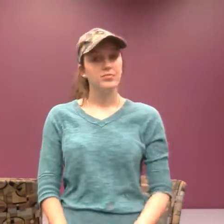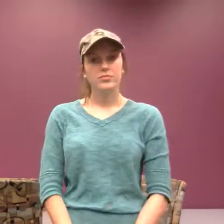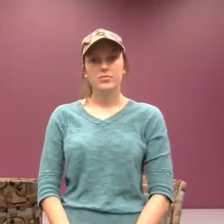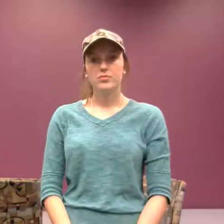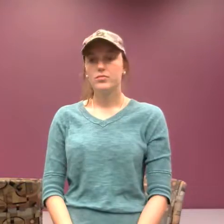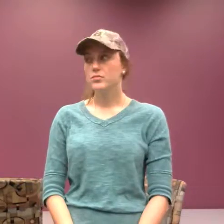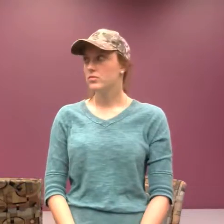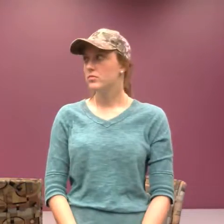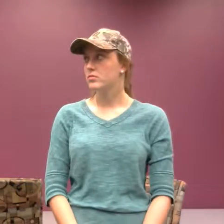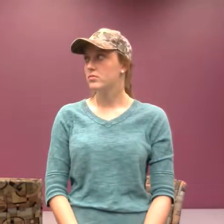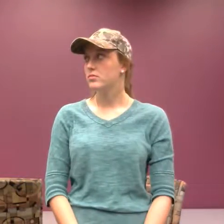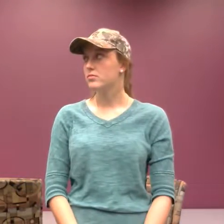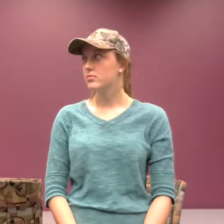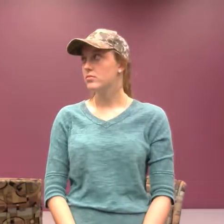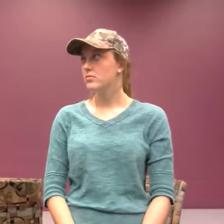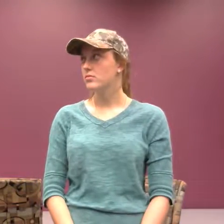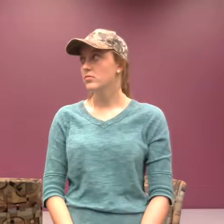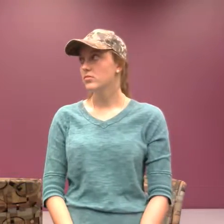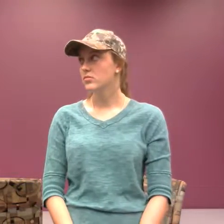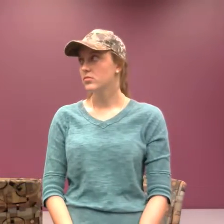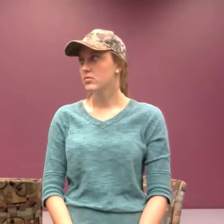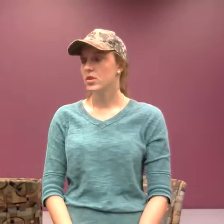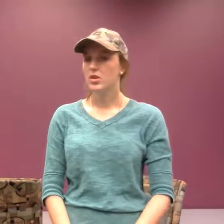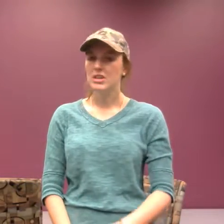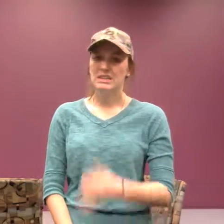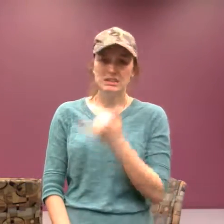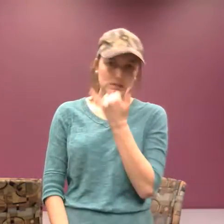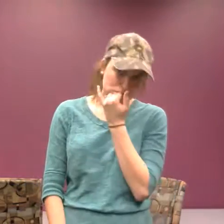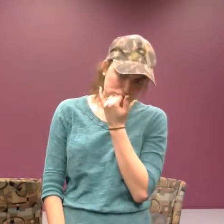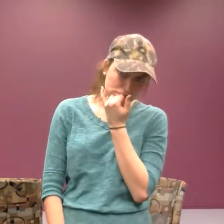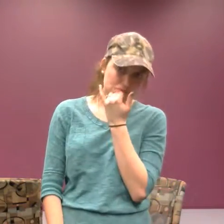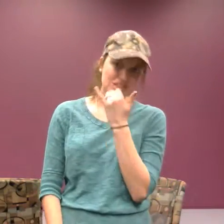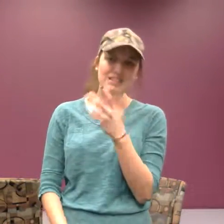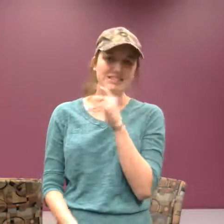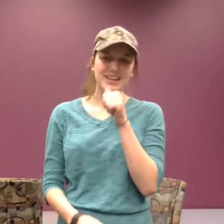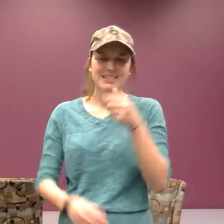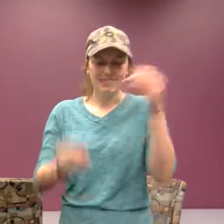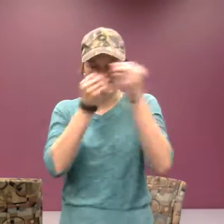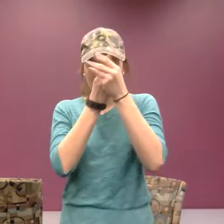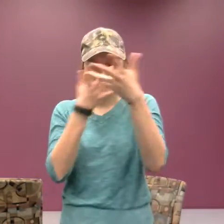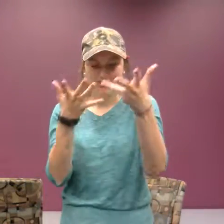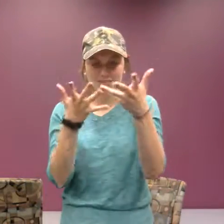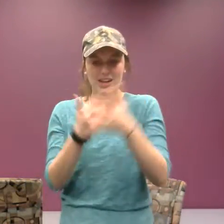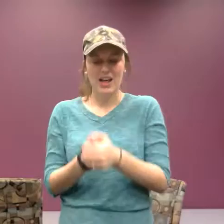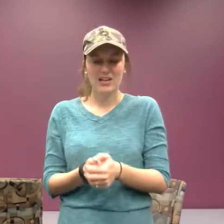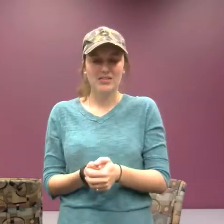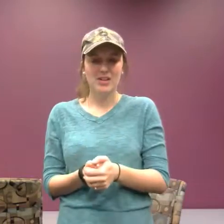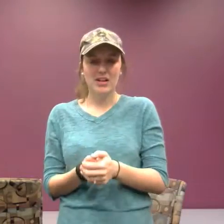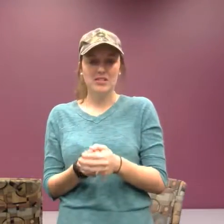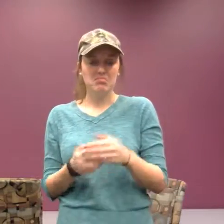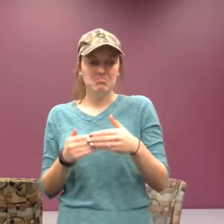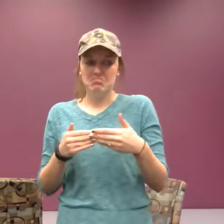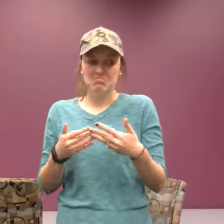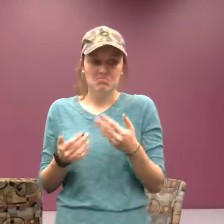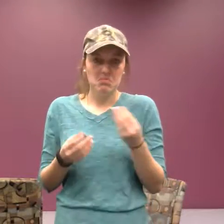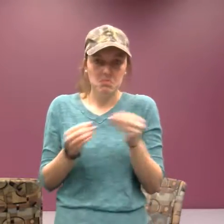Now, unfortunately, they didn't tell us anything else about these numbers, so we can't find exactly what they are, but we